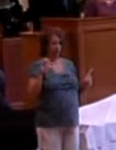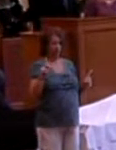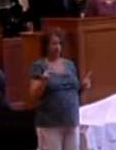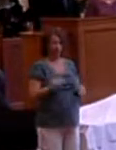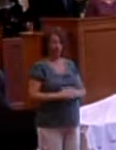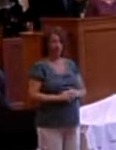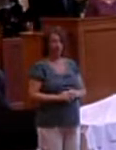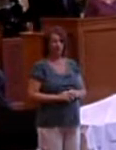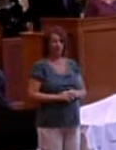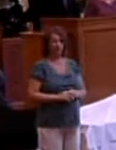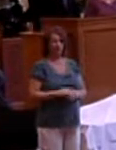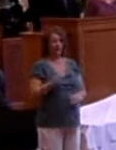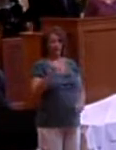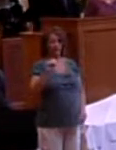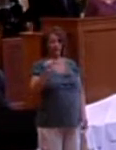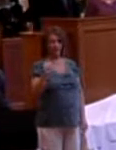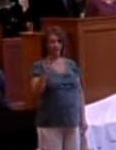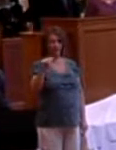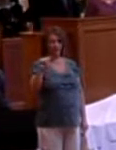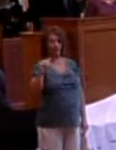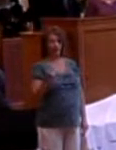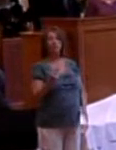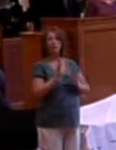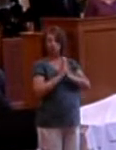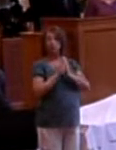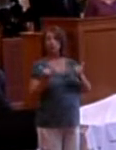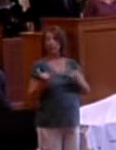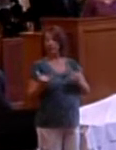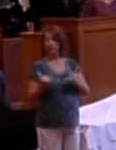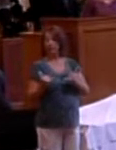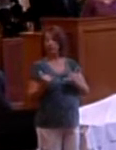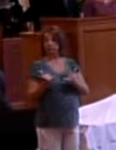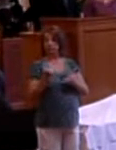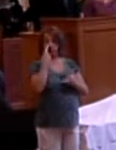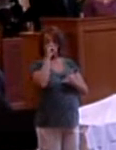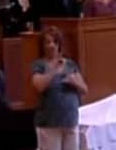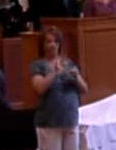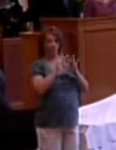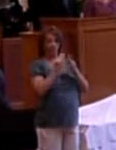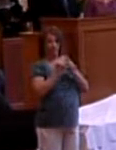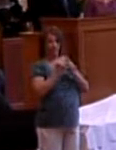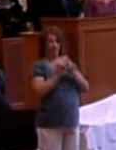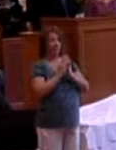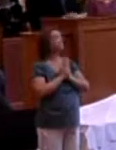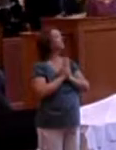Okay, yeah. And Sarah. Let's pray for them right now, and we'll also